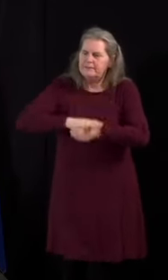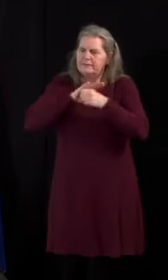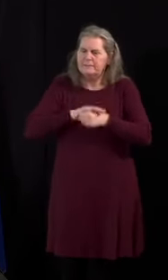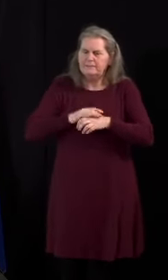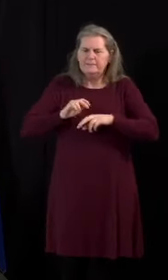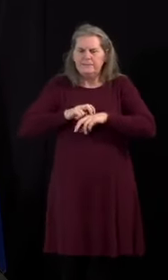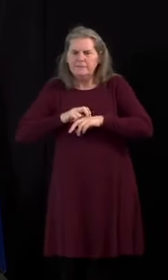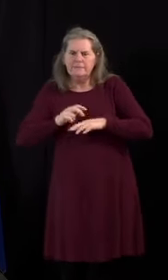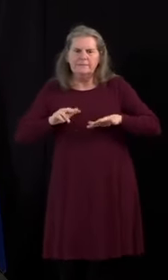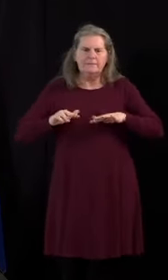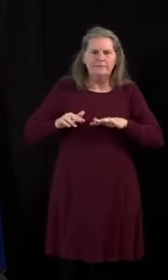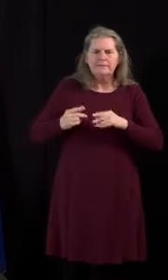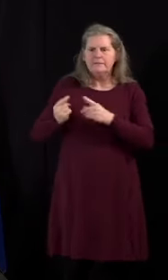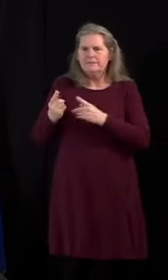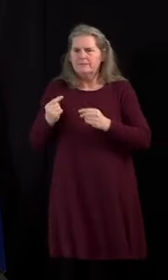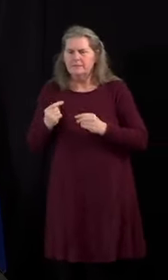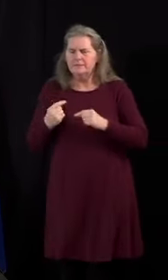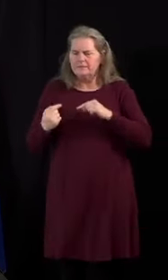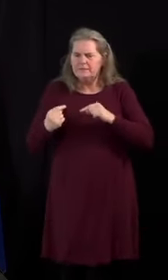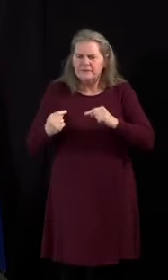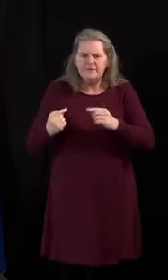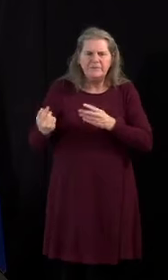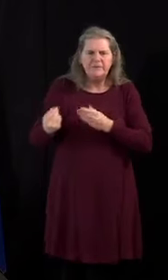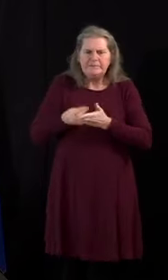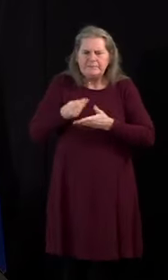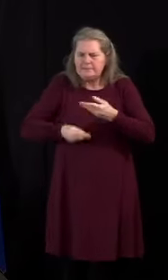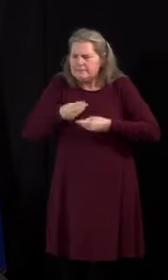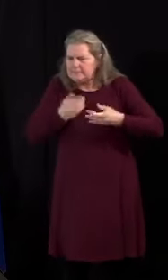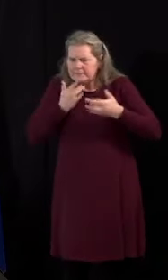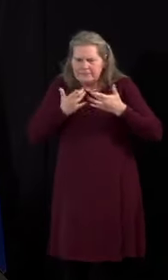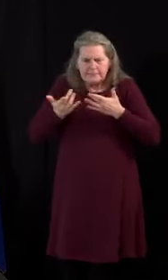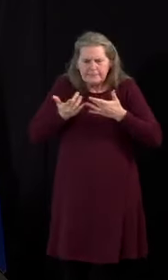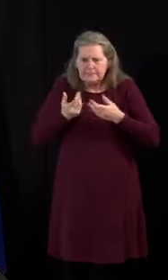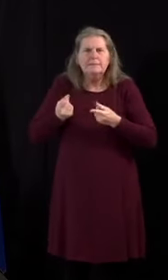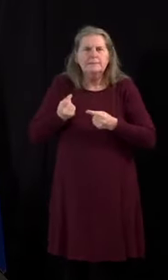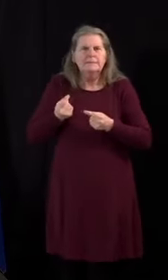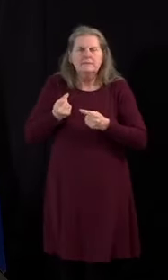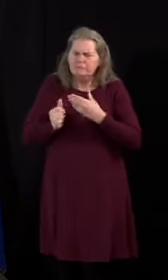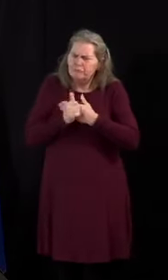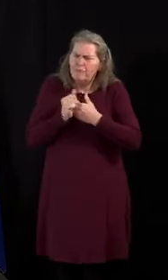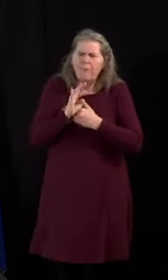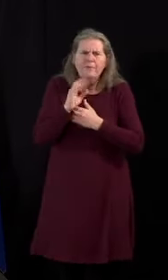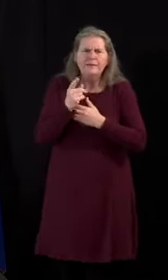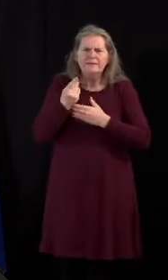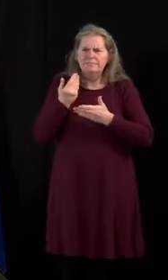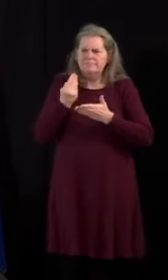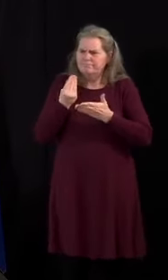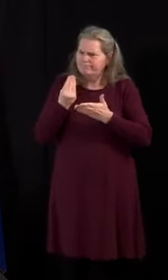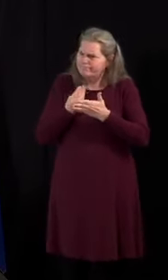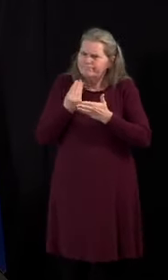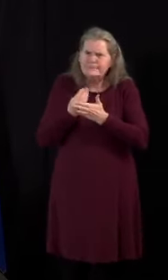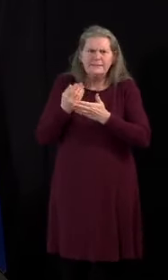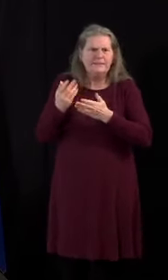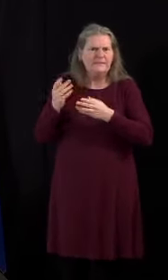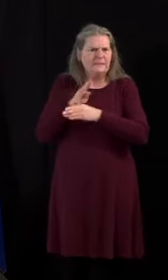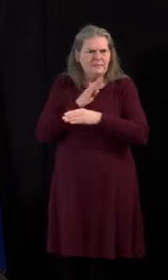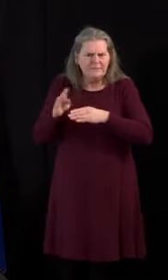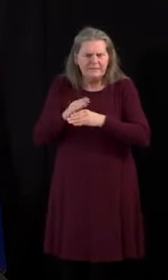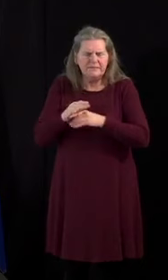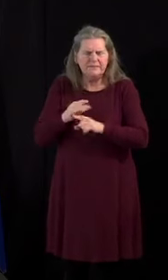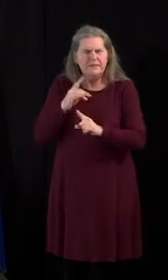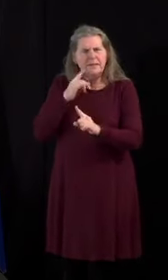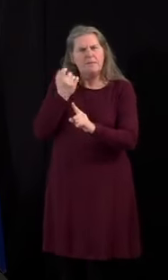anxiety, things that people have built for a long time are at risk. And so going into this weekend and Easter weekend,